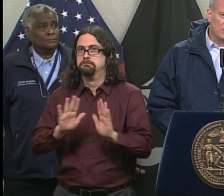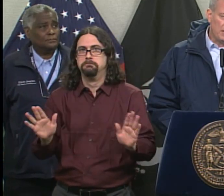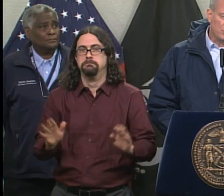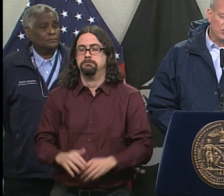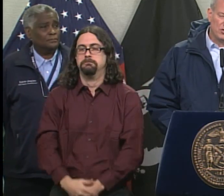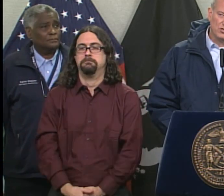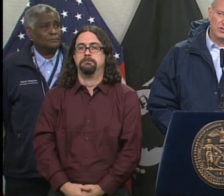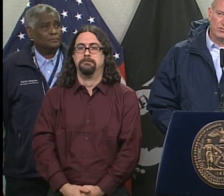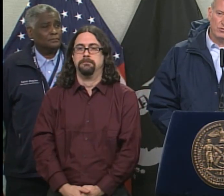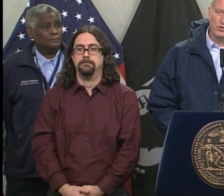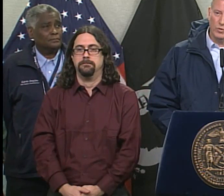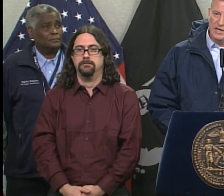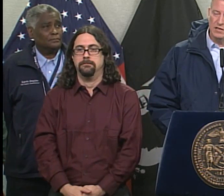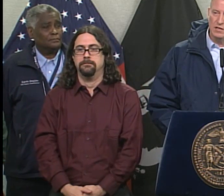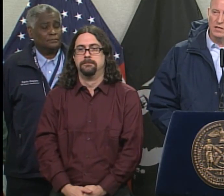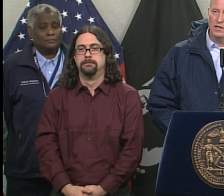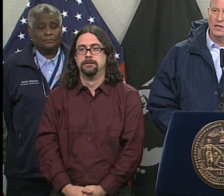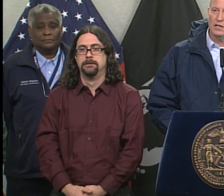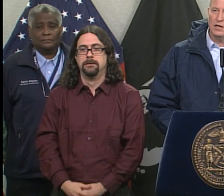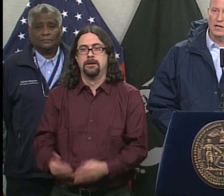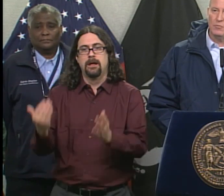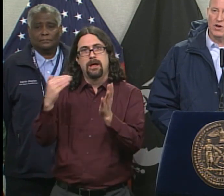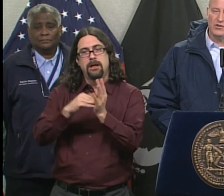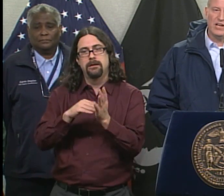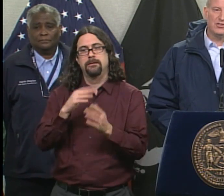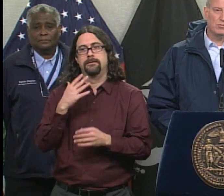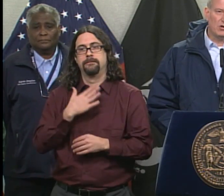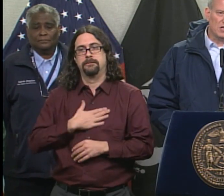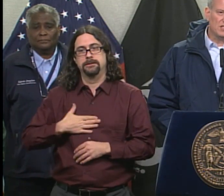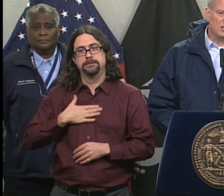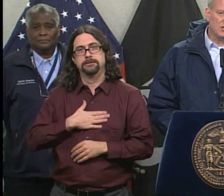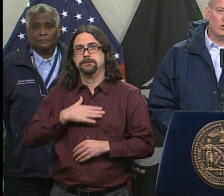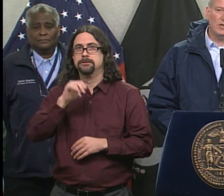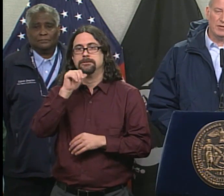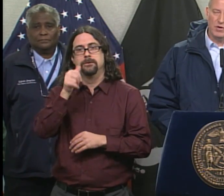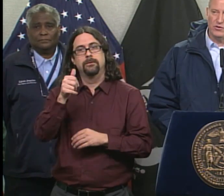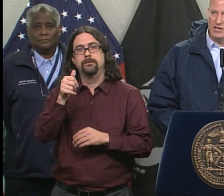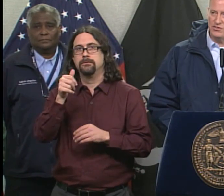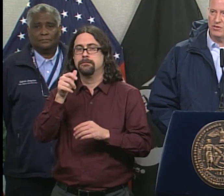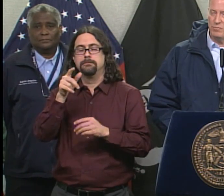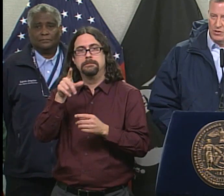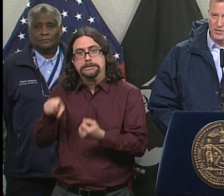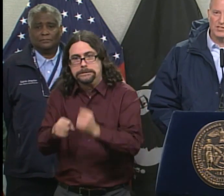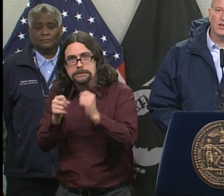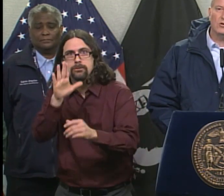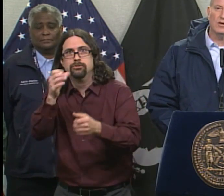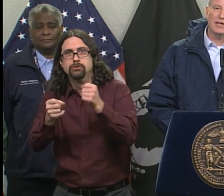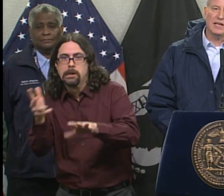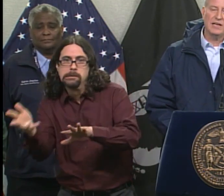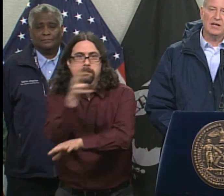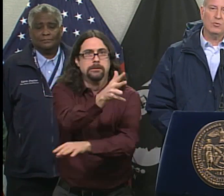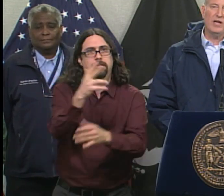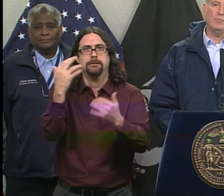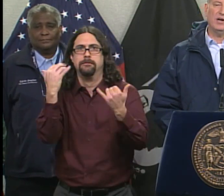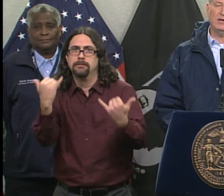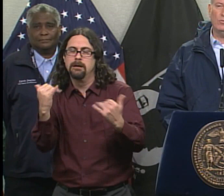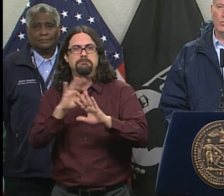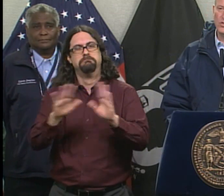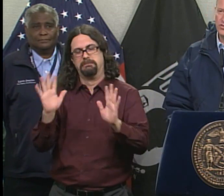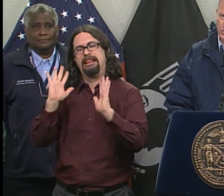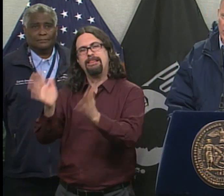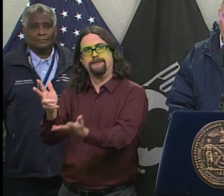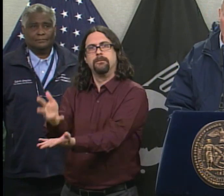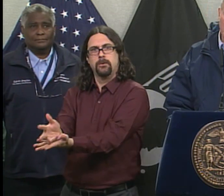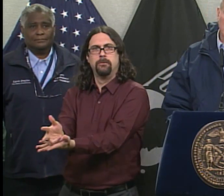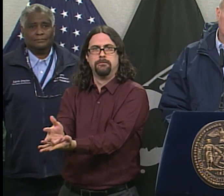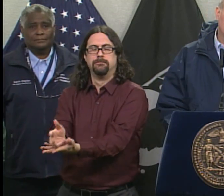warmer temperatures through the week. Mother Nature brought us the snow. Let Mother Nature melt the snow and get it out of the way. But what we